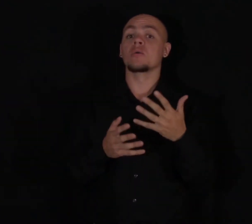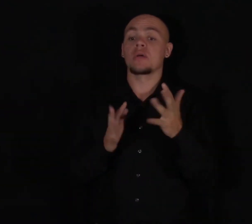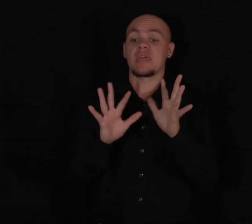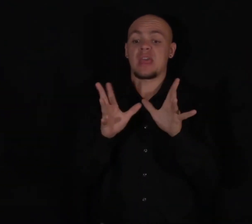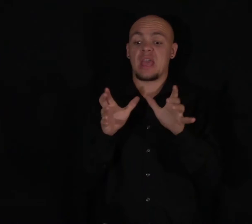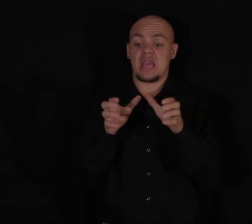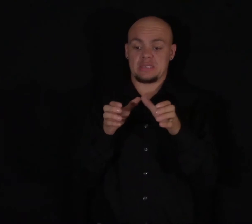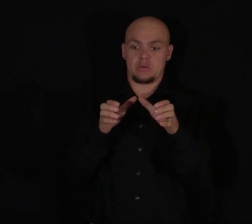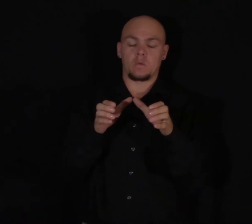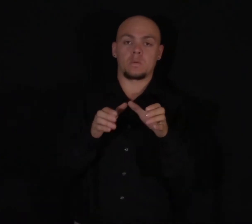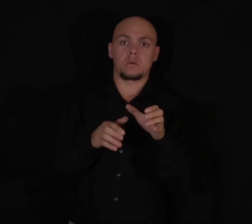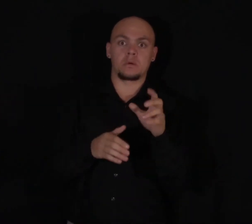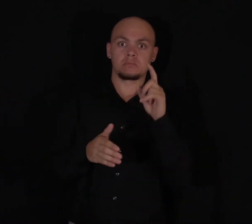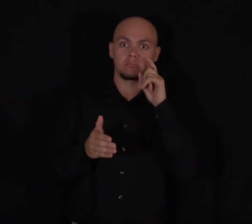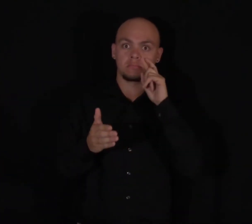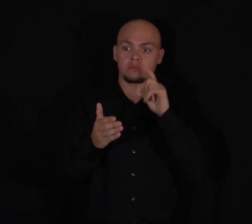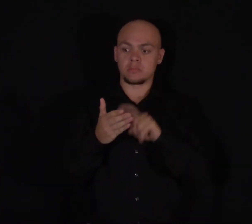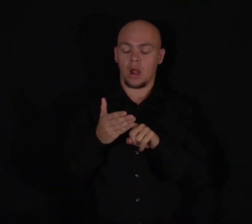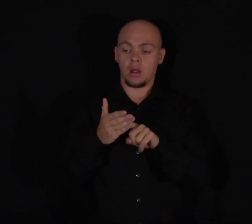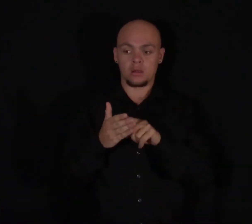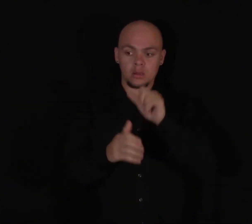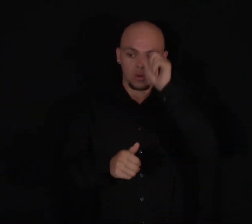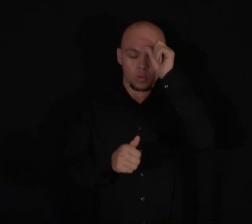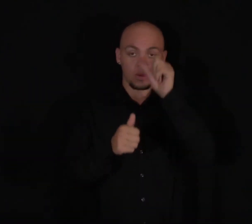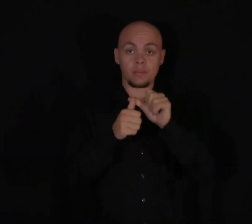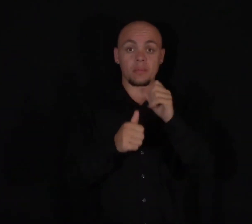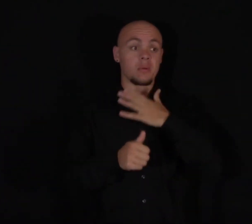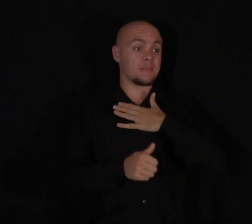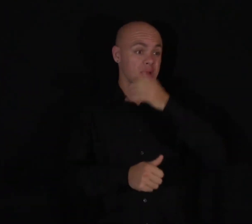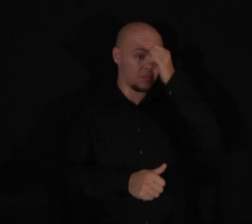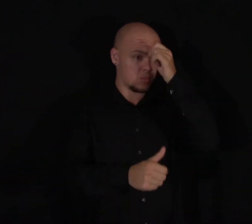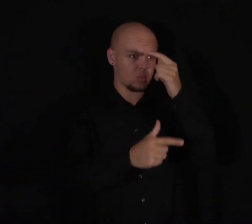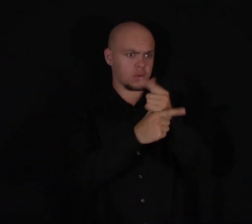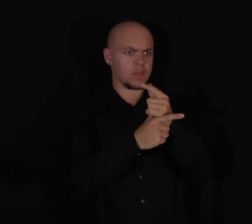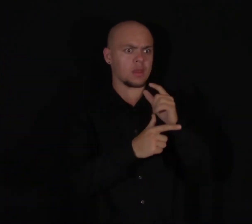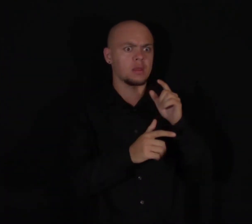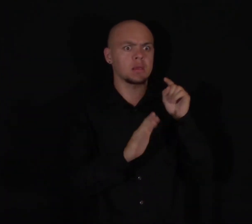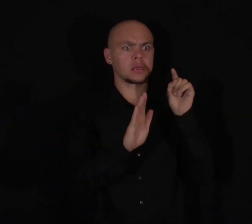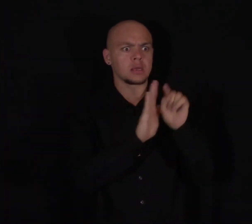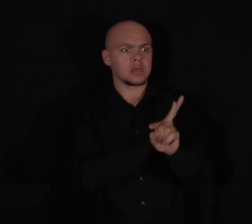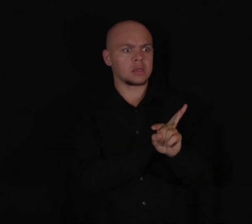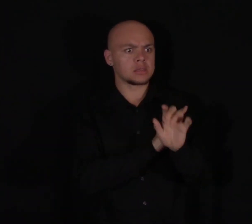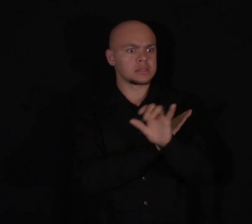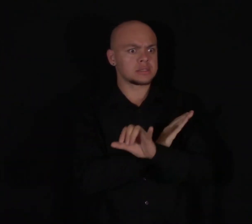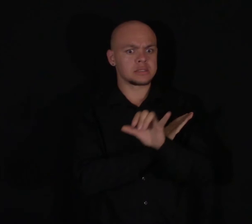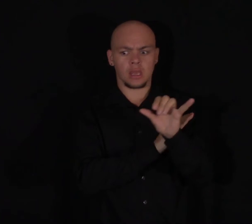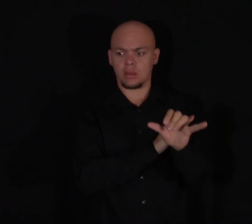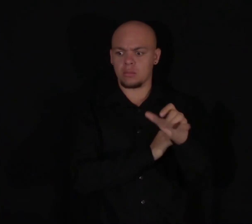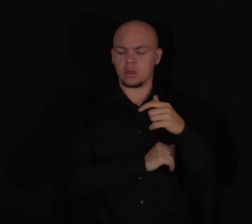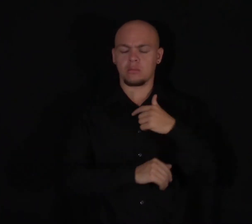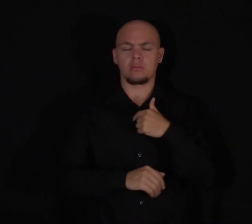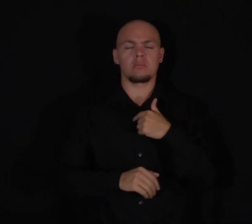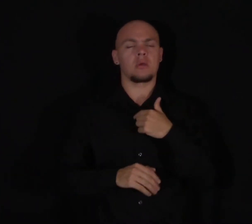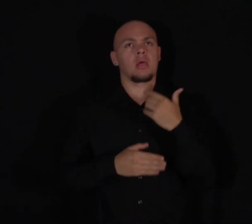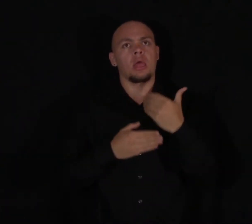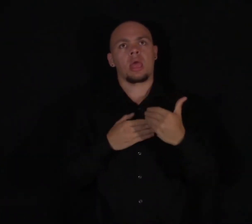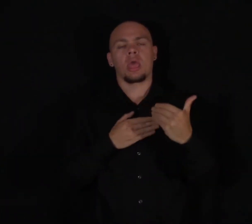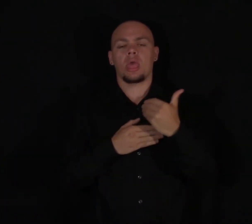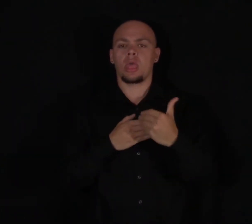mentioned, I remembered the murder of my brother, and felt myself extremely agitated. My limbs trembled,